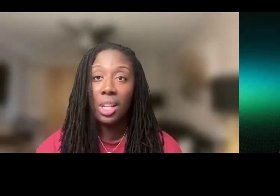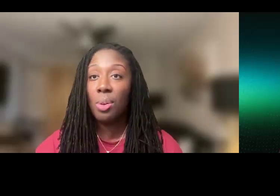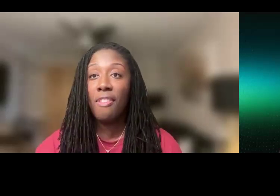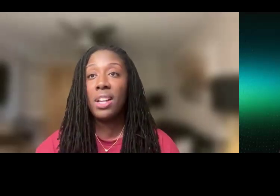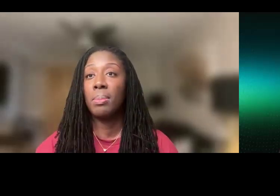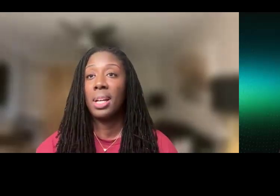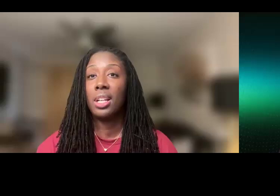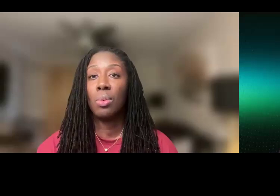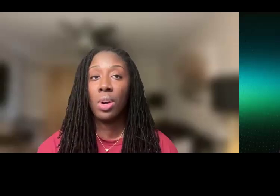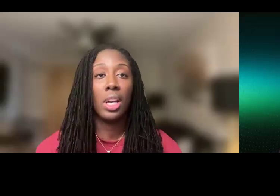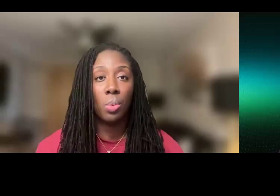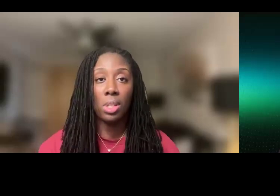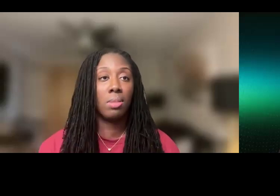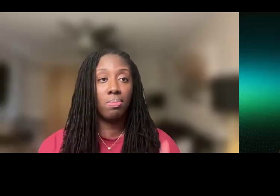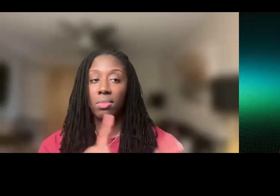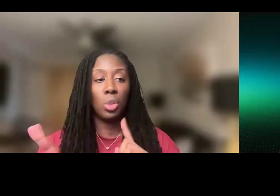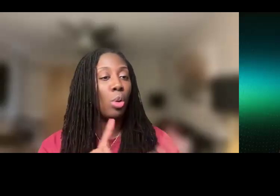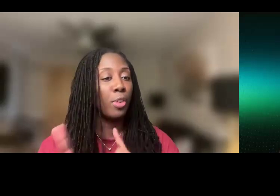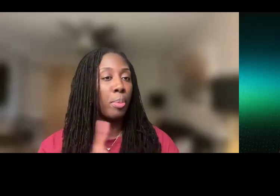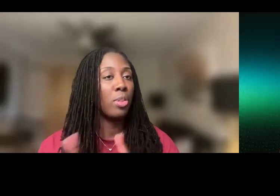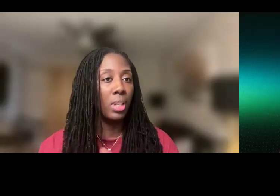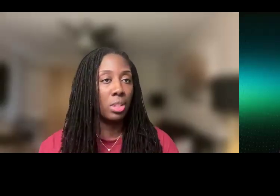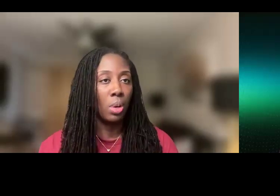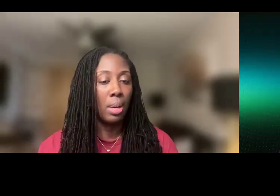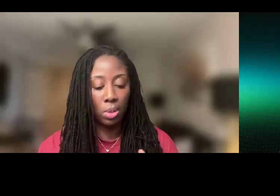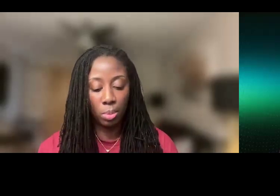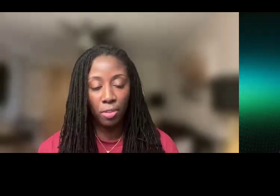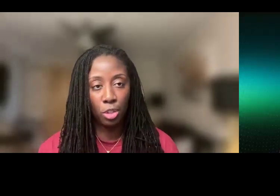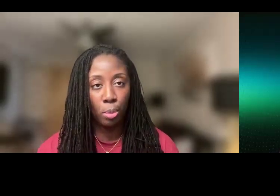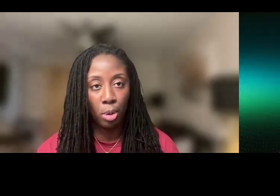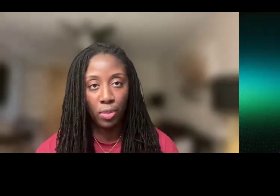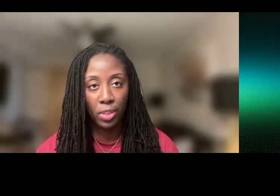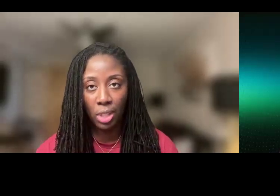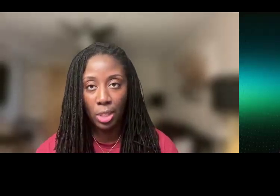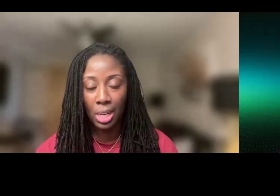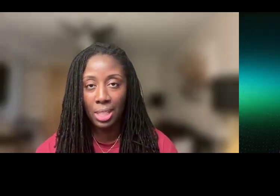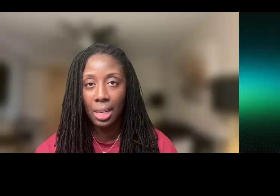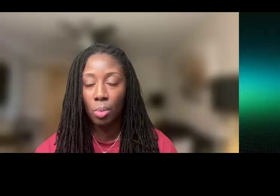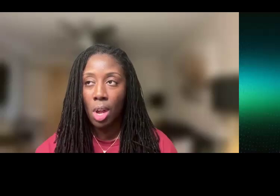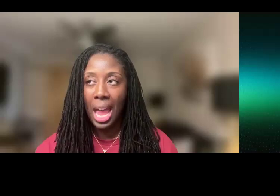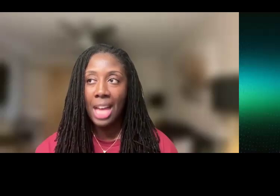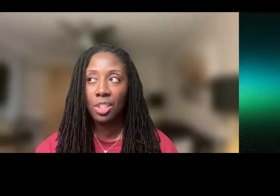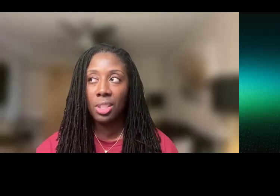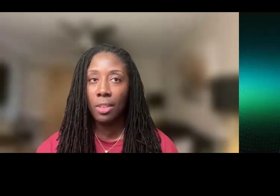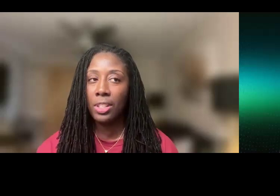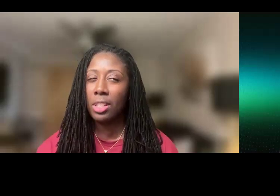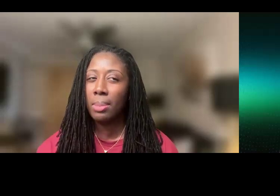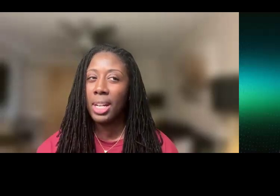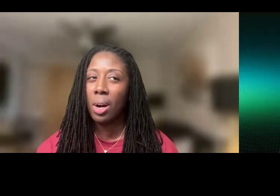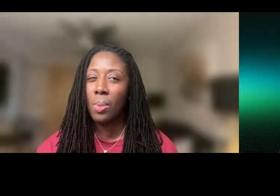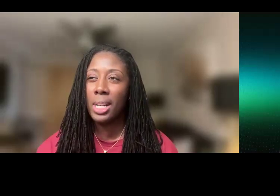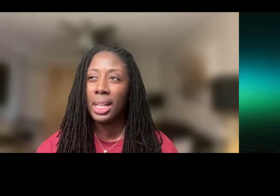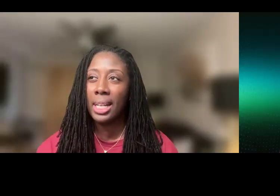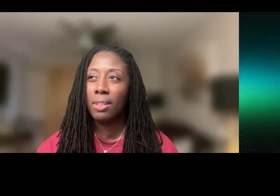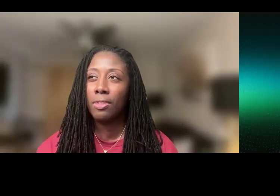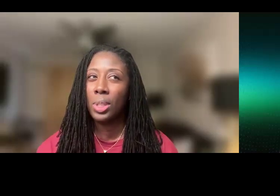establishment. So I found somebody where it was dual for both of us, right? Where it's beneficial for both of us. So that's what I said. Ask yourself, is there